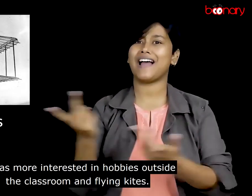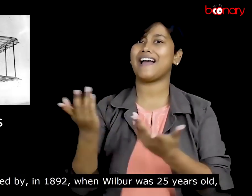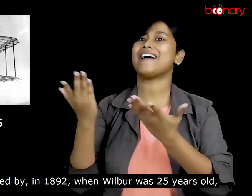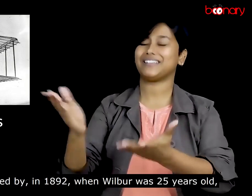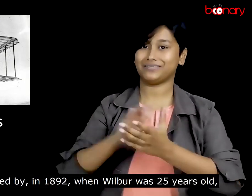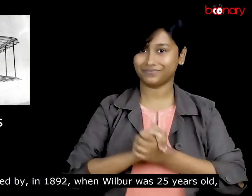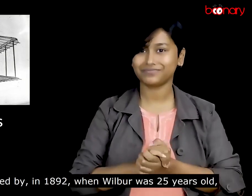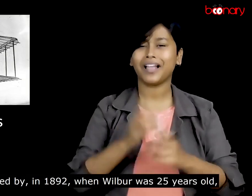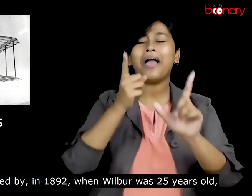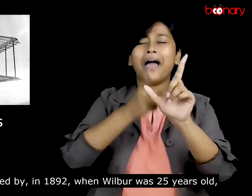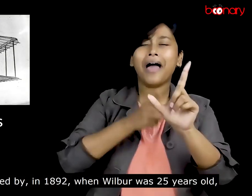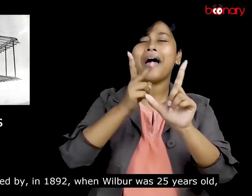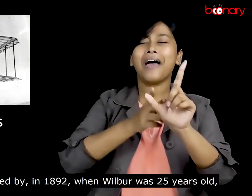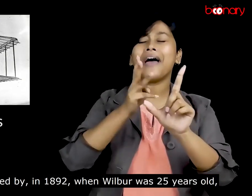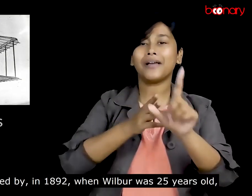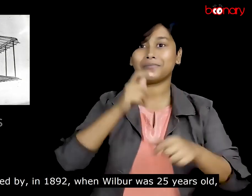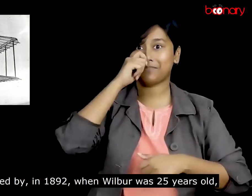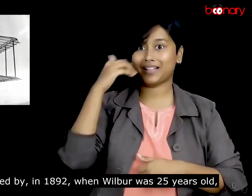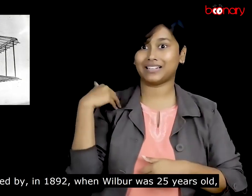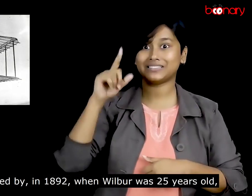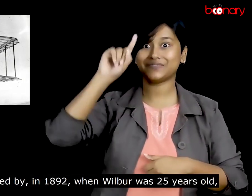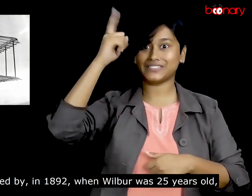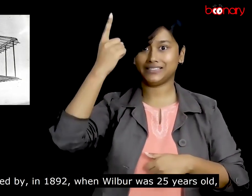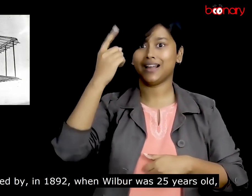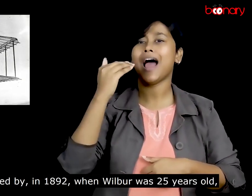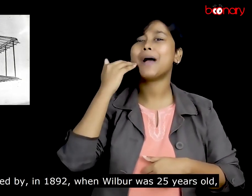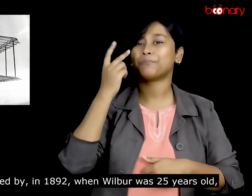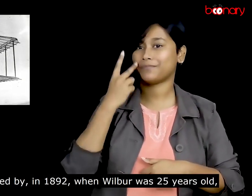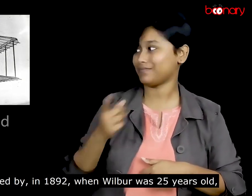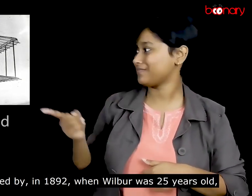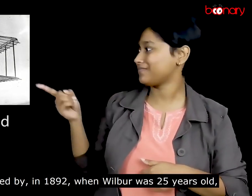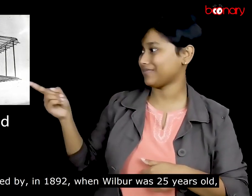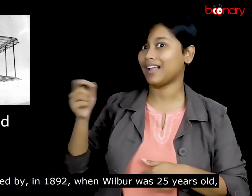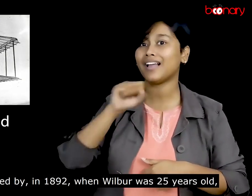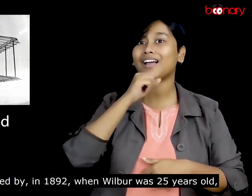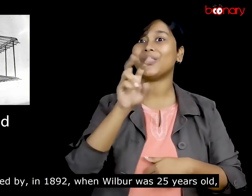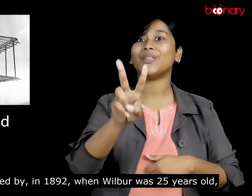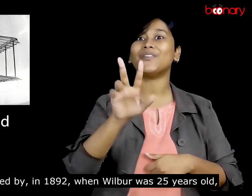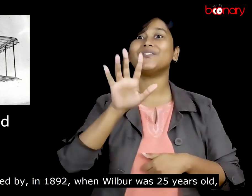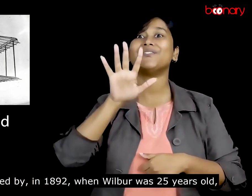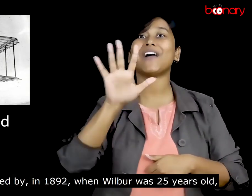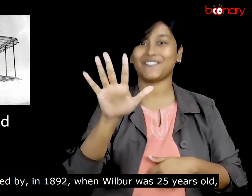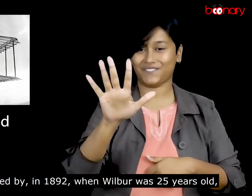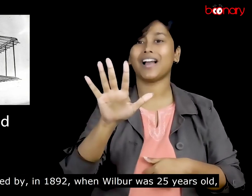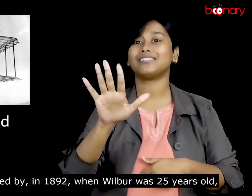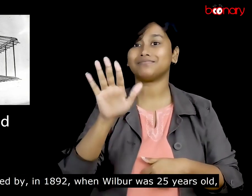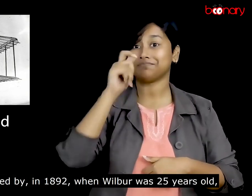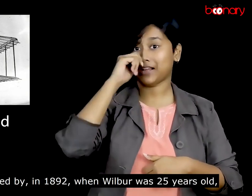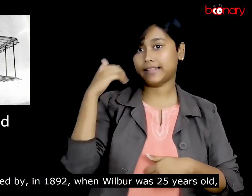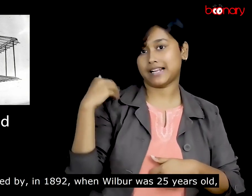As years passed by, in 1892, when Wilbur was 25 years old,